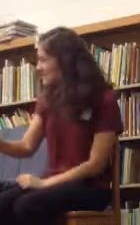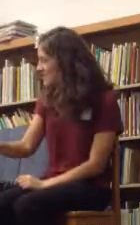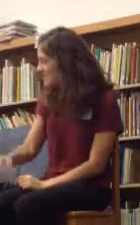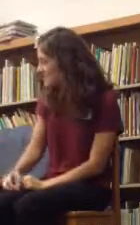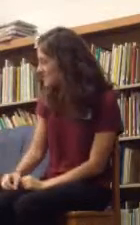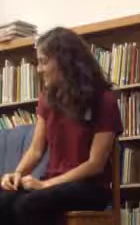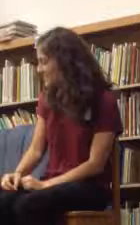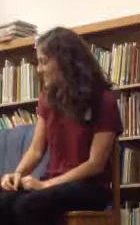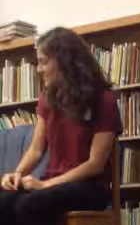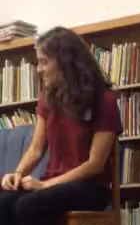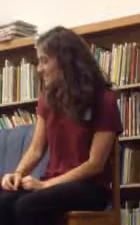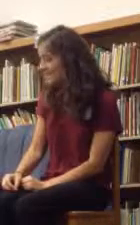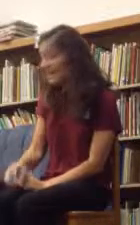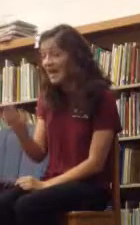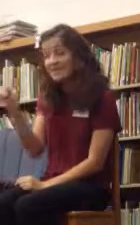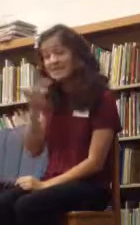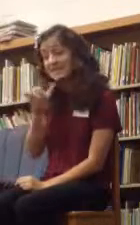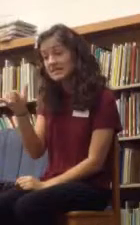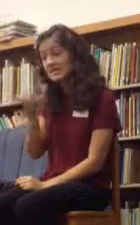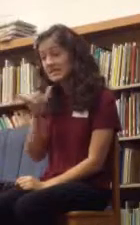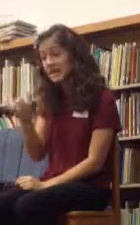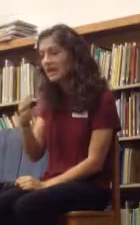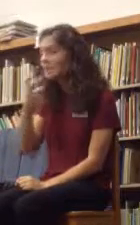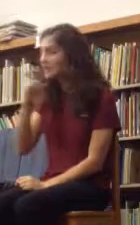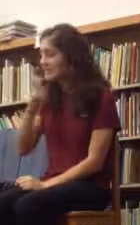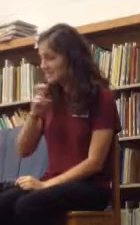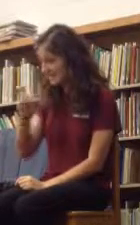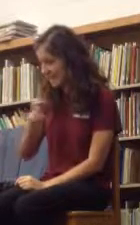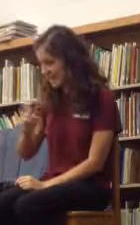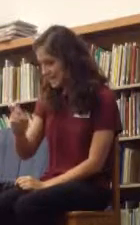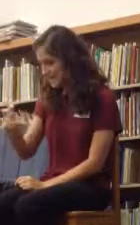hiss, just like a snake.